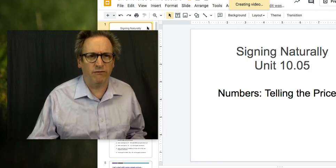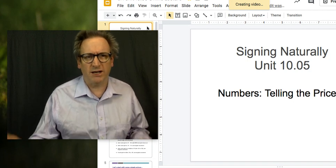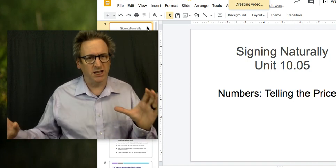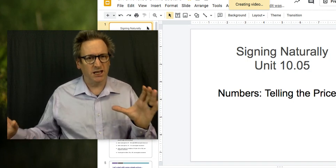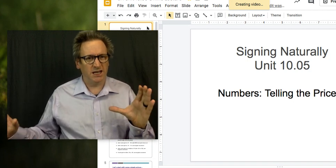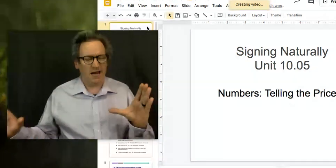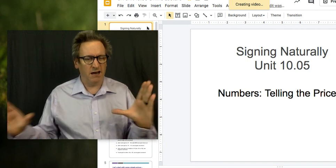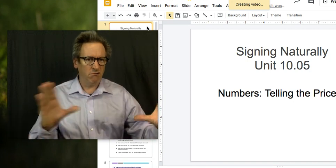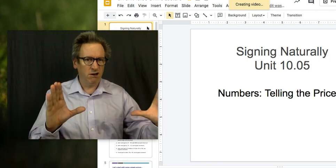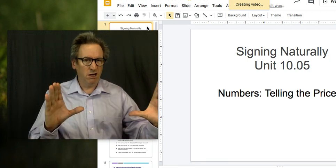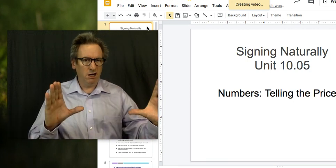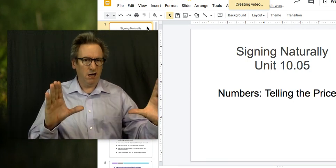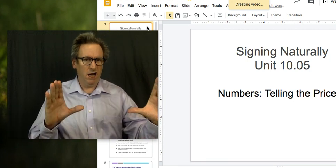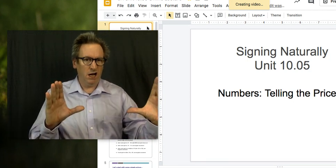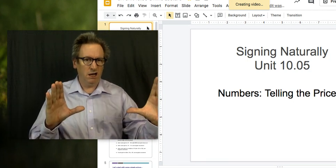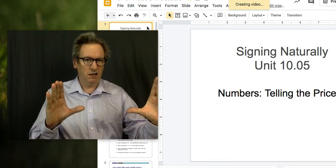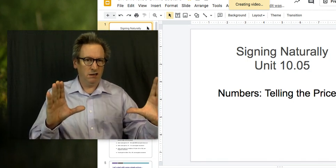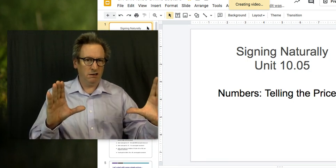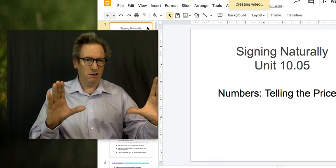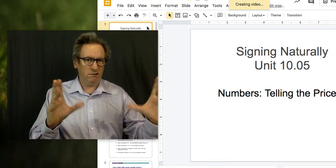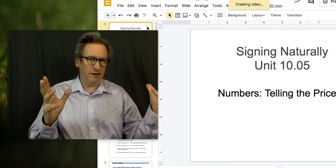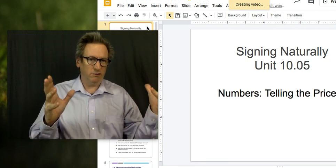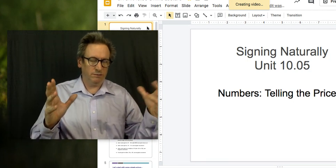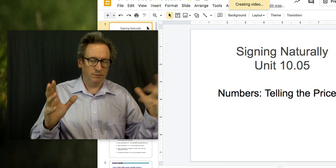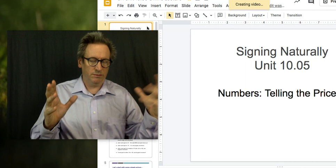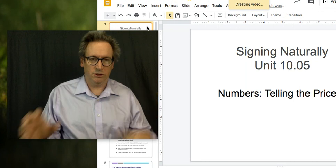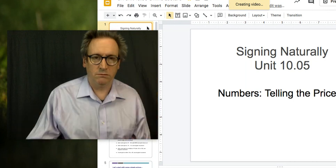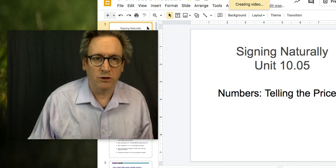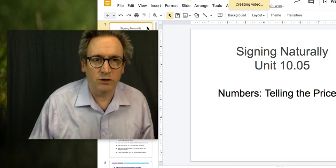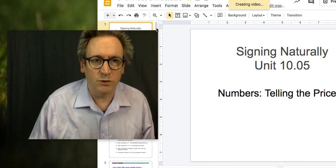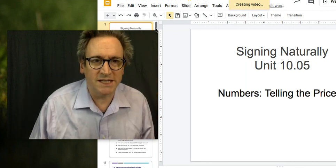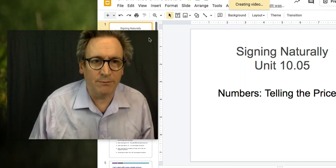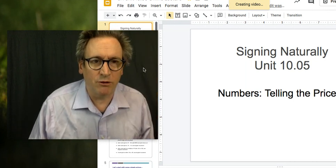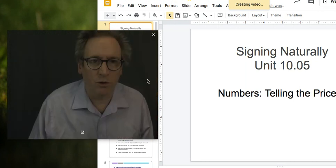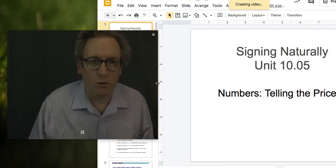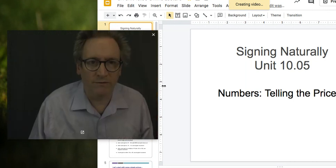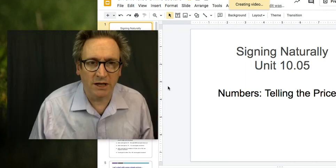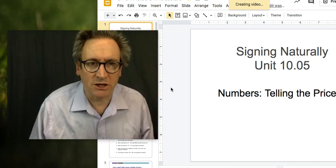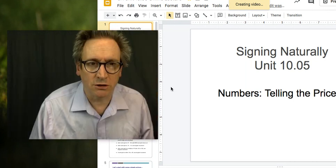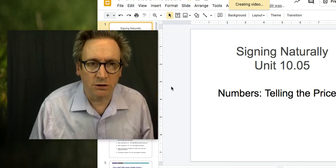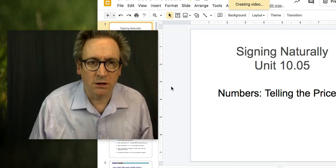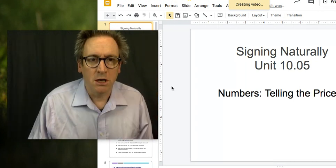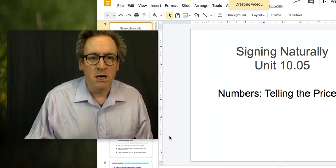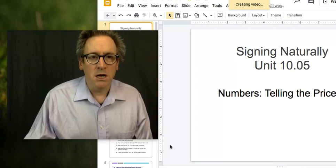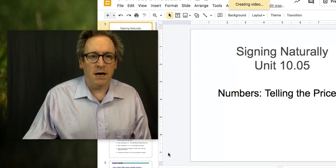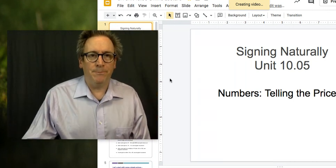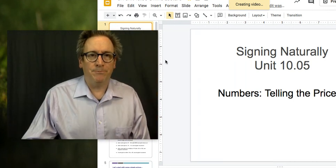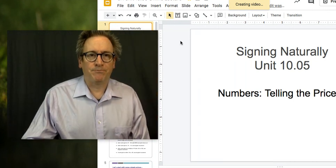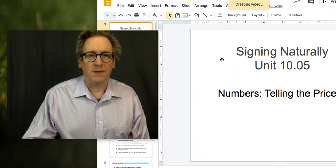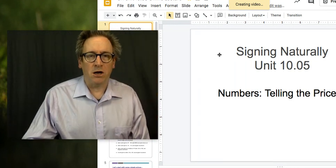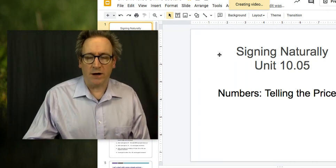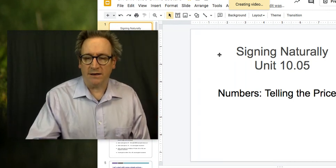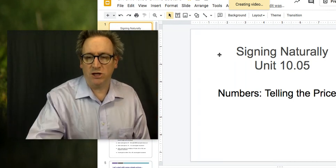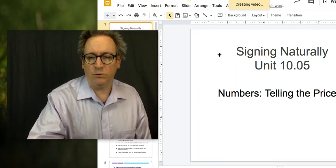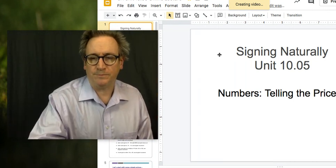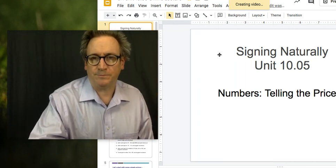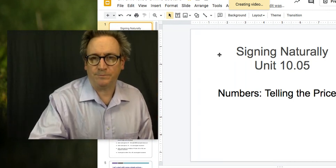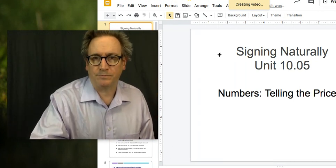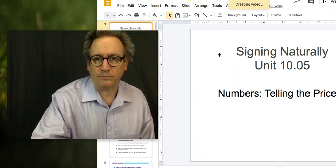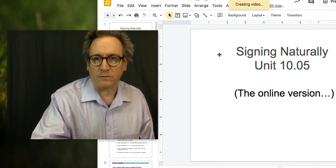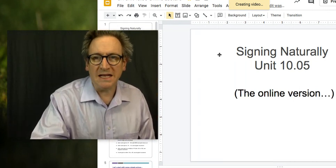or if I just need to get, I don't know, do the separate recording of the lecture. Okay,